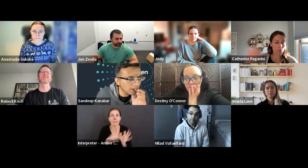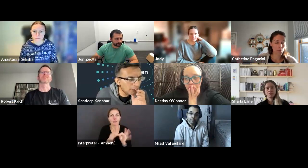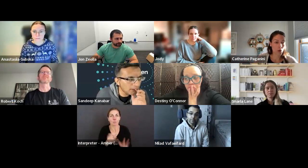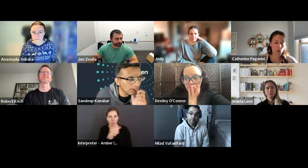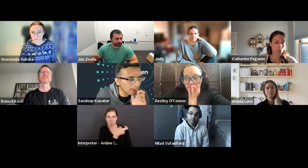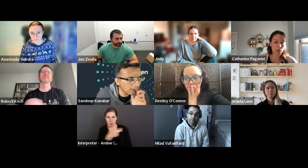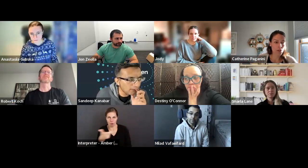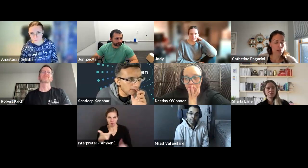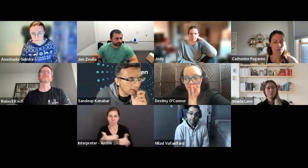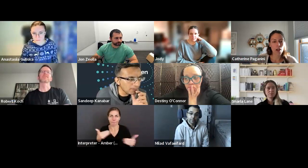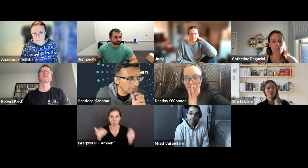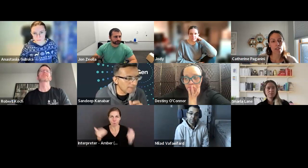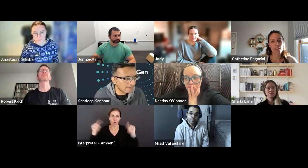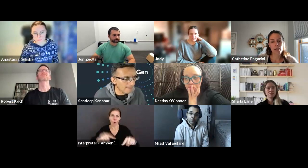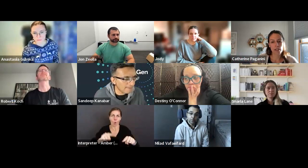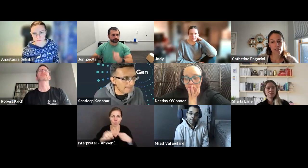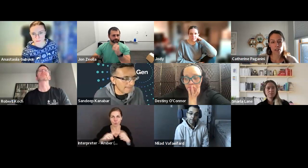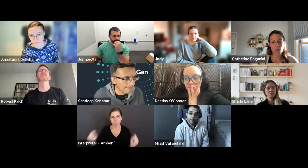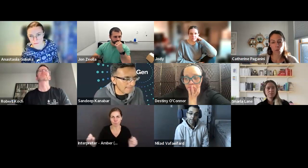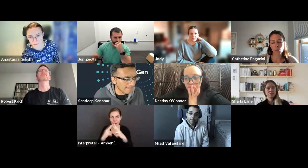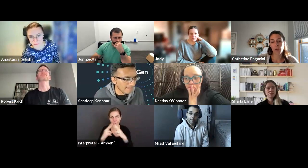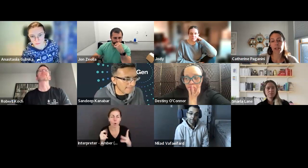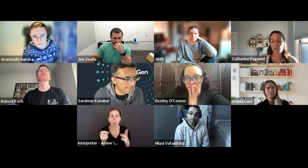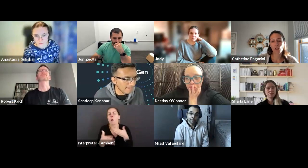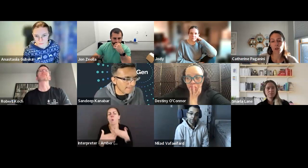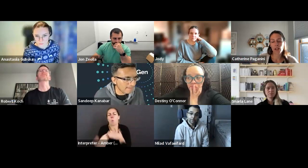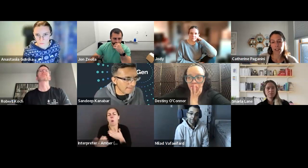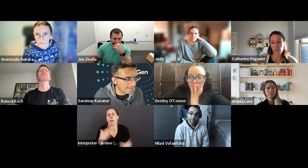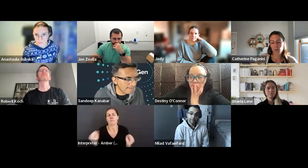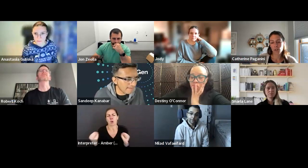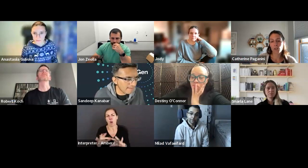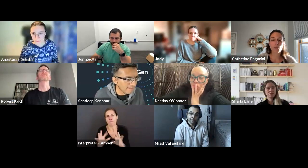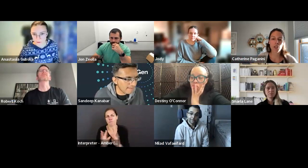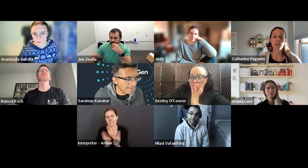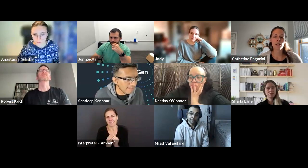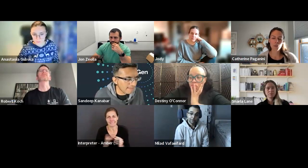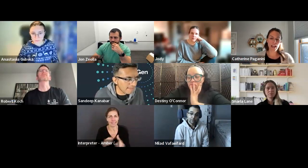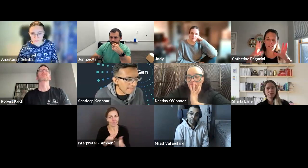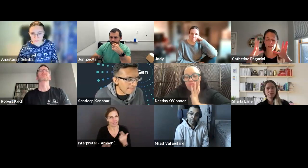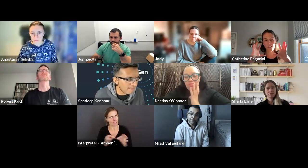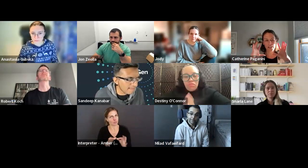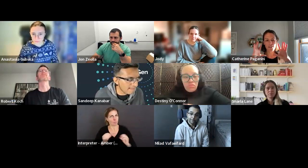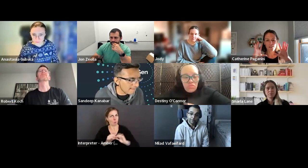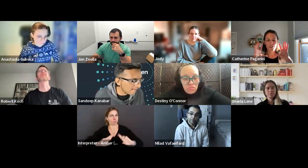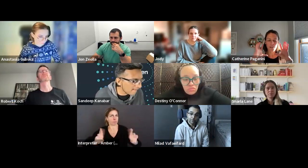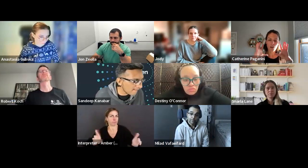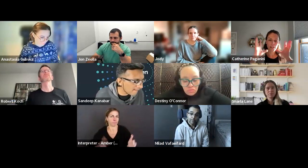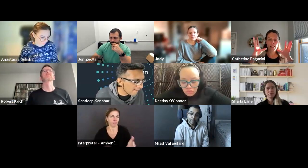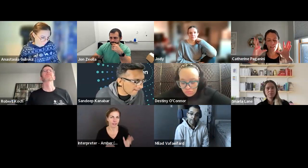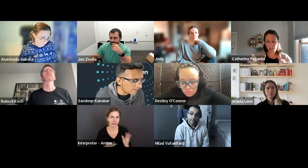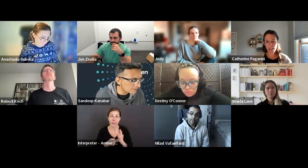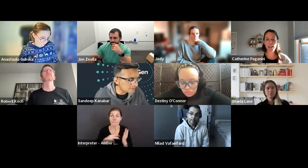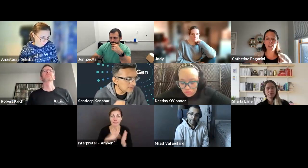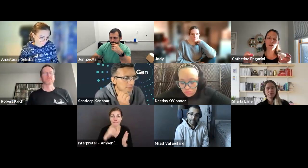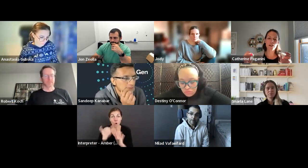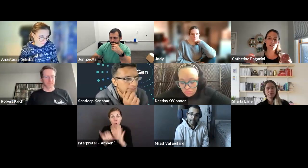before they go to Paris or whichever conference and are a little bit more prepared. So I think for the YouTube channel, it would have like that's